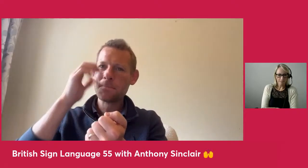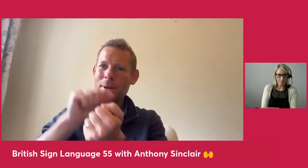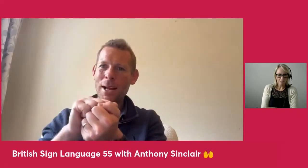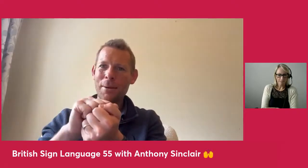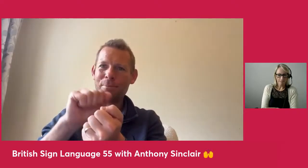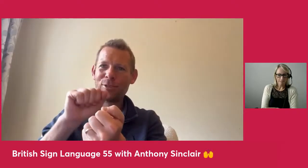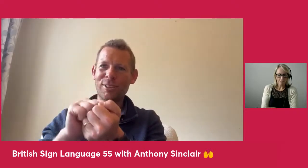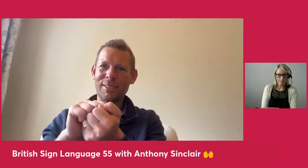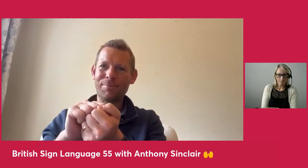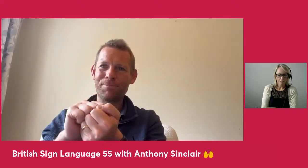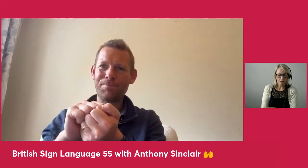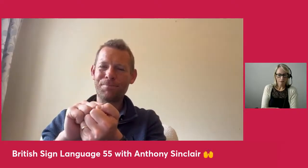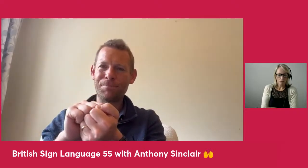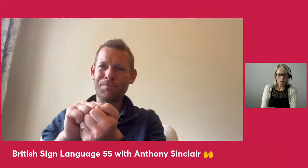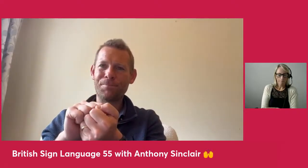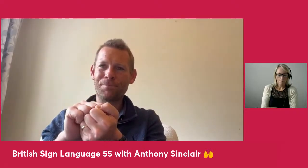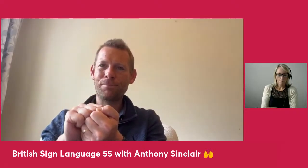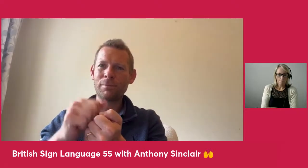memory,